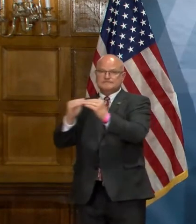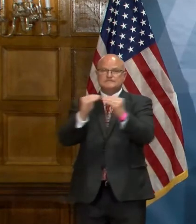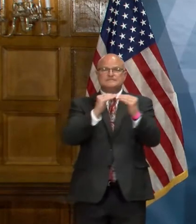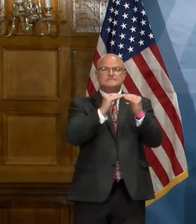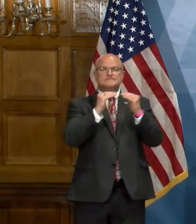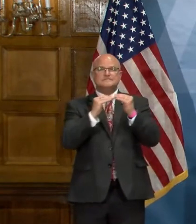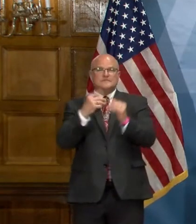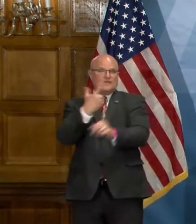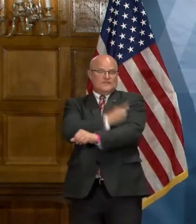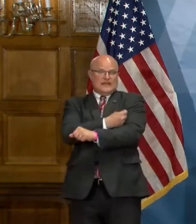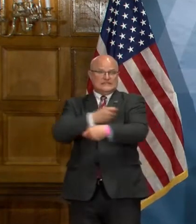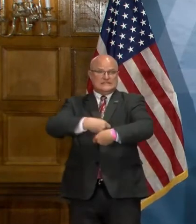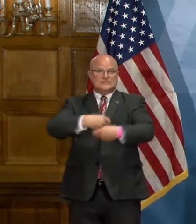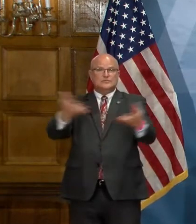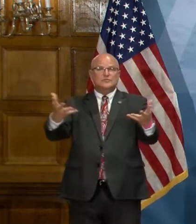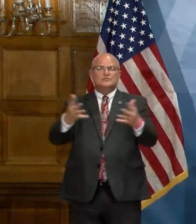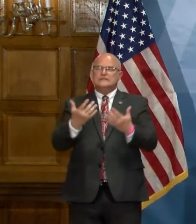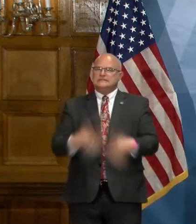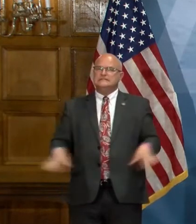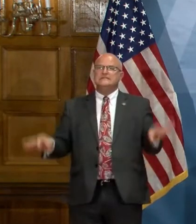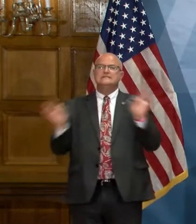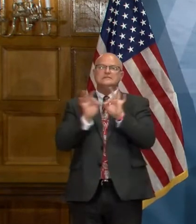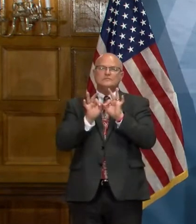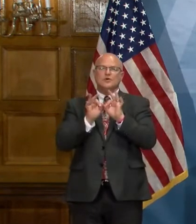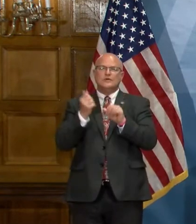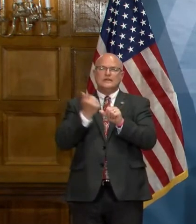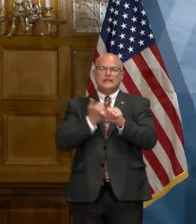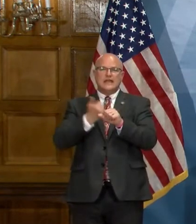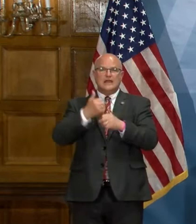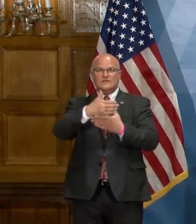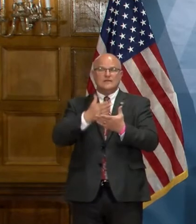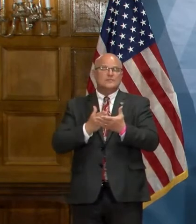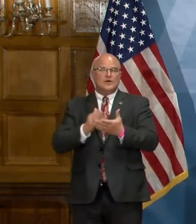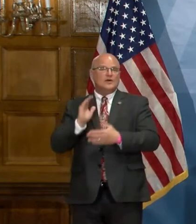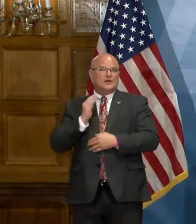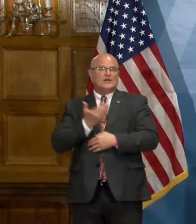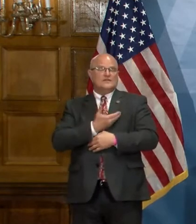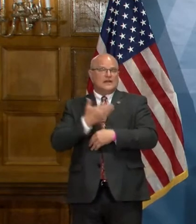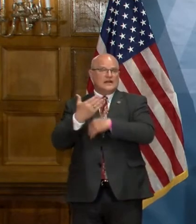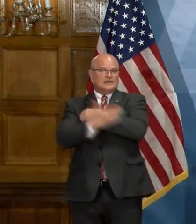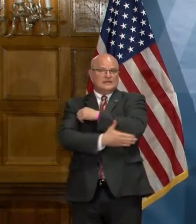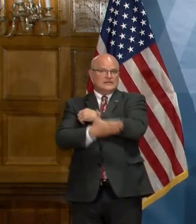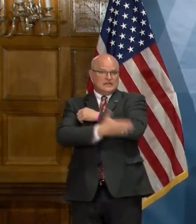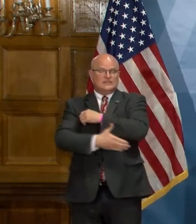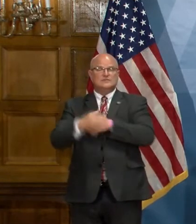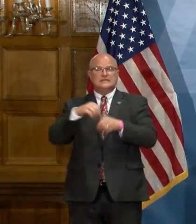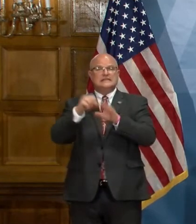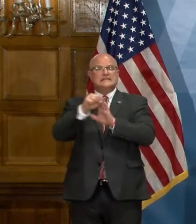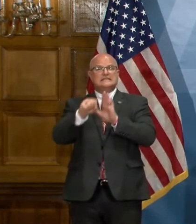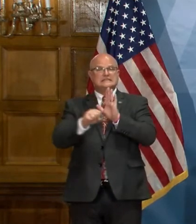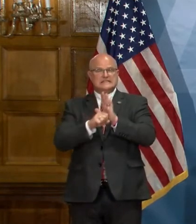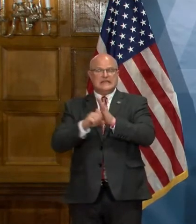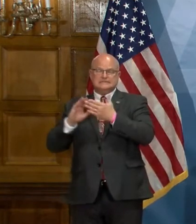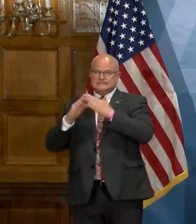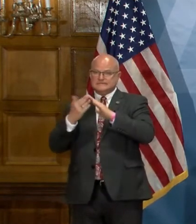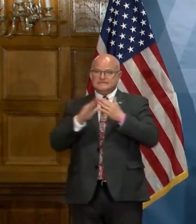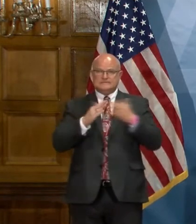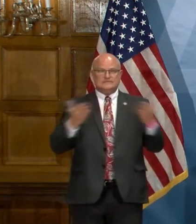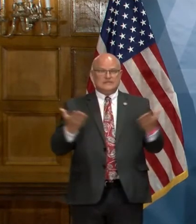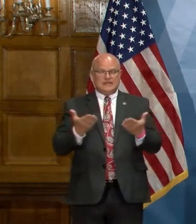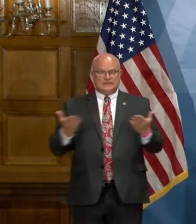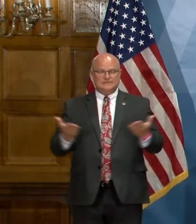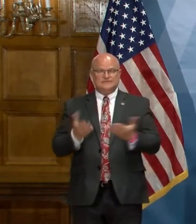vaccine distribution and how important it is in every aspect of our communities here